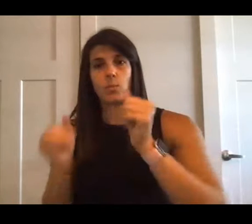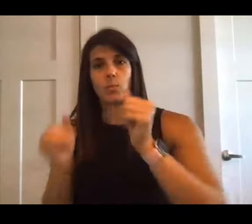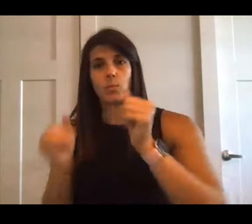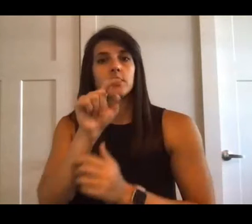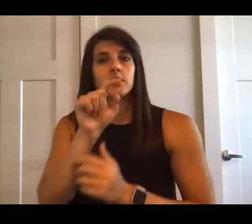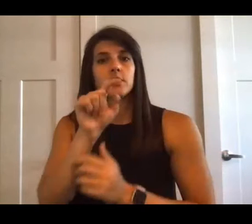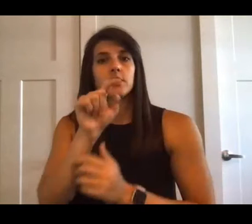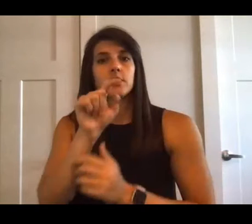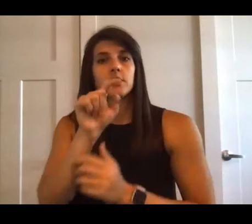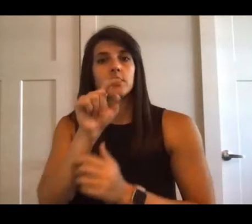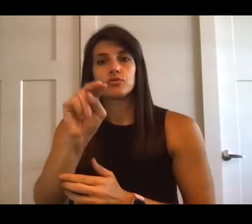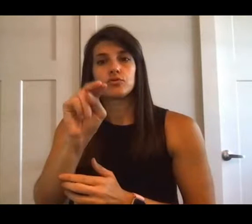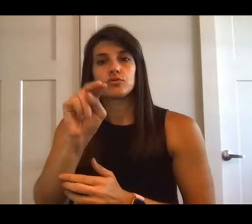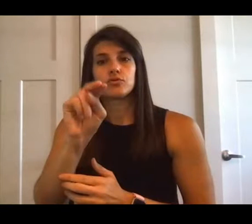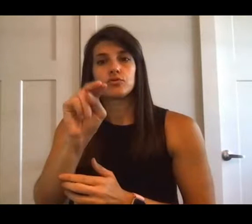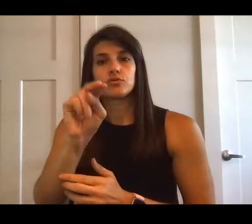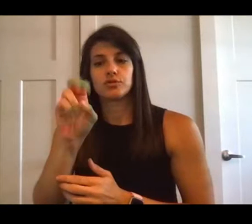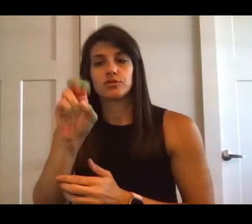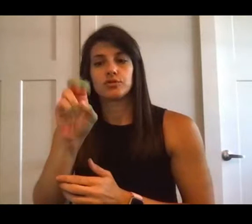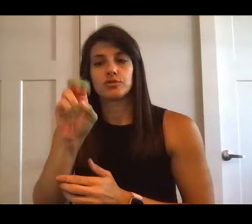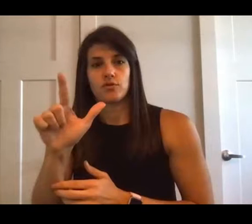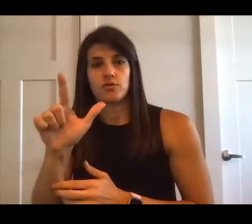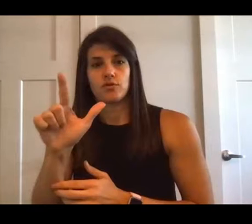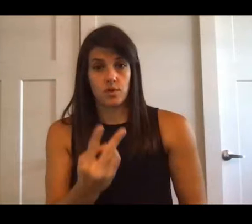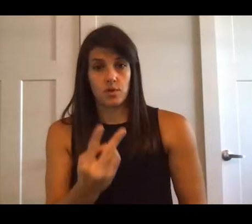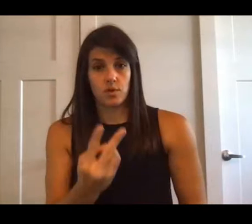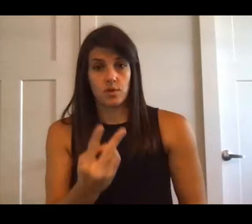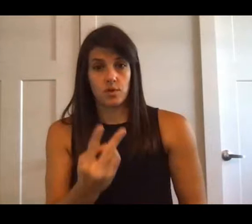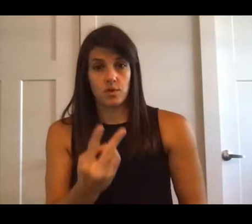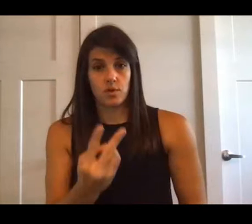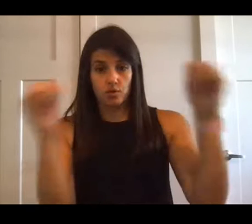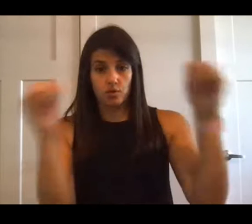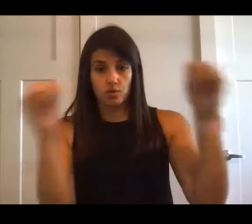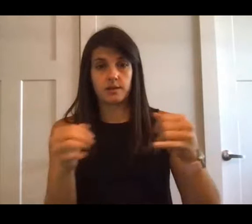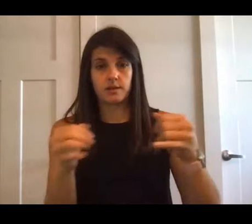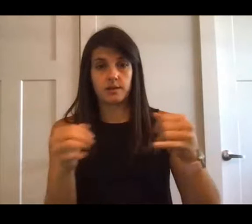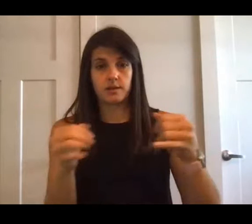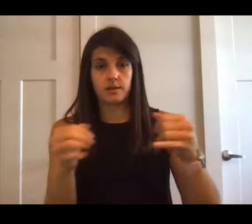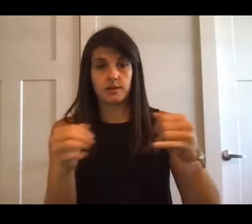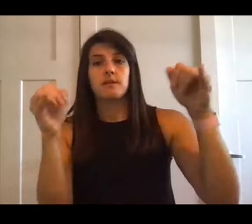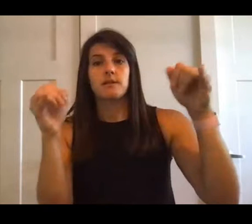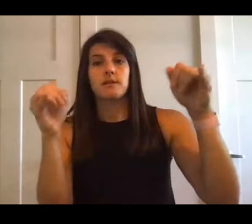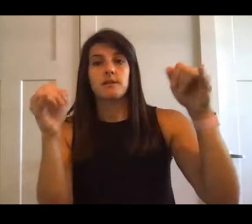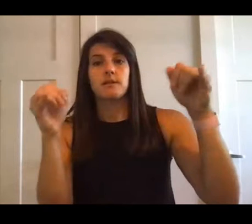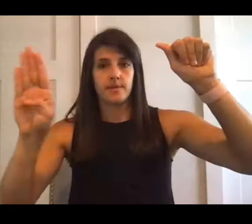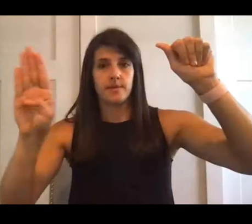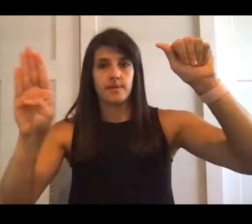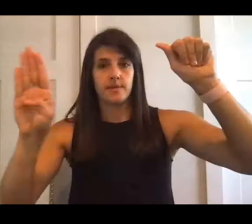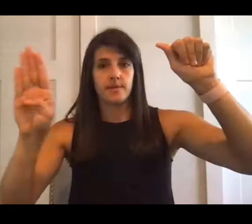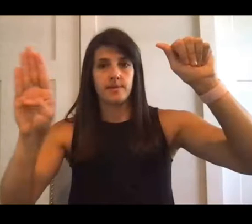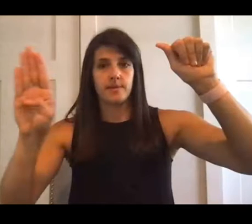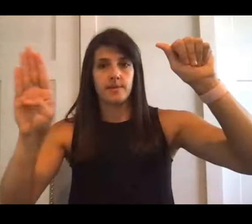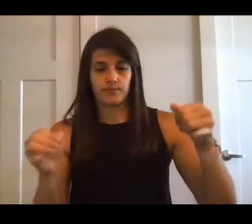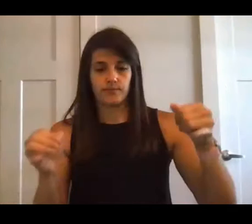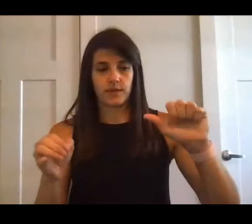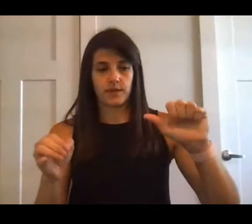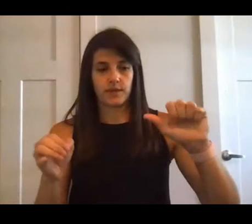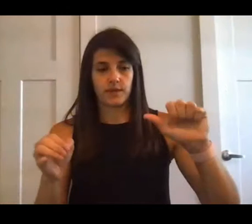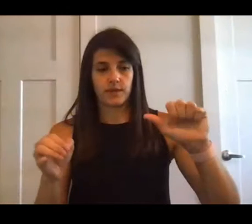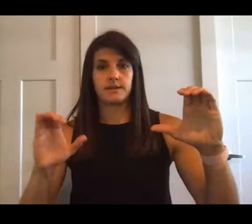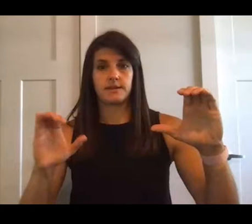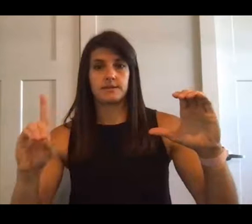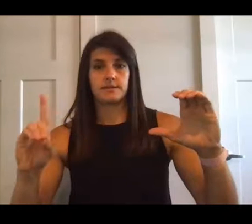lines, line A, B, and line C, D. They're parallel.